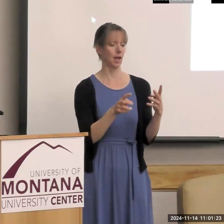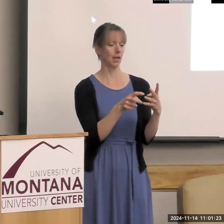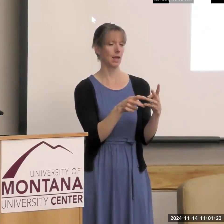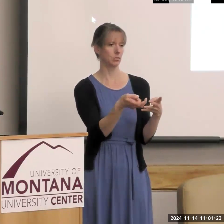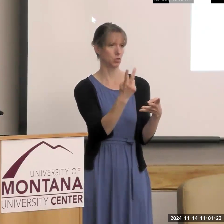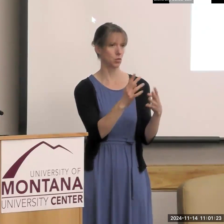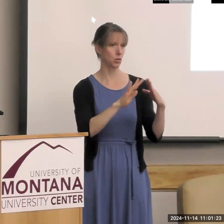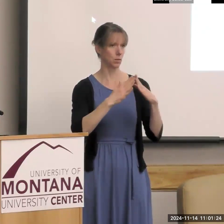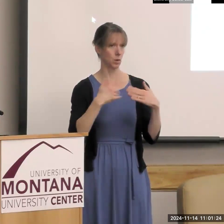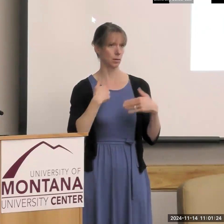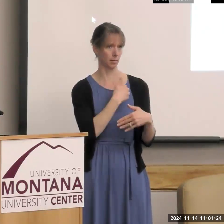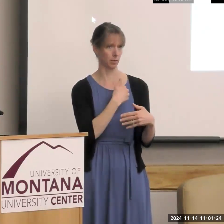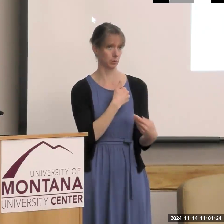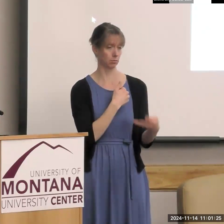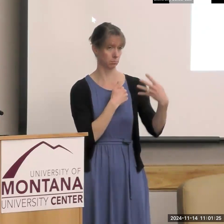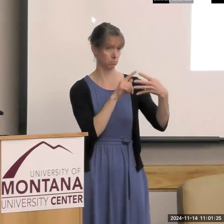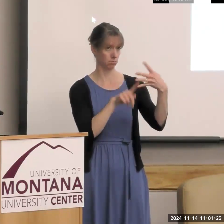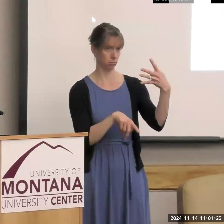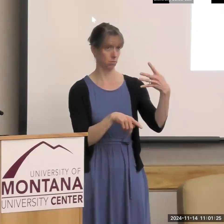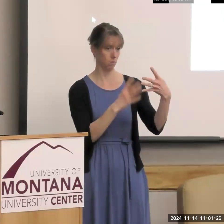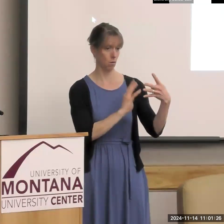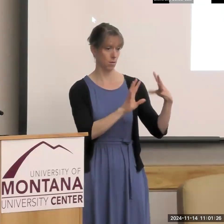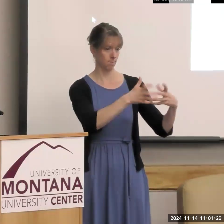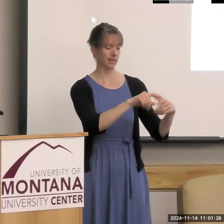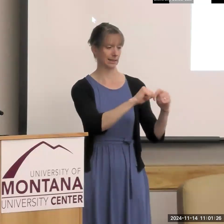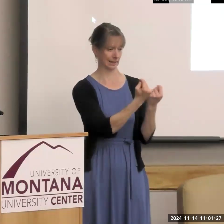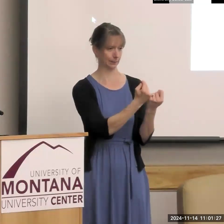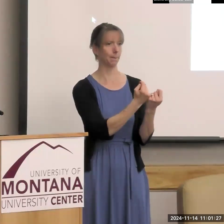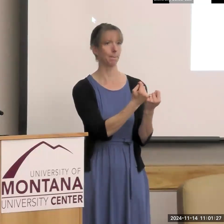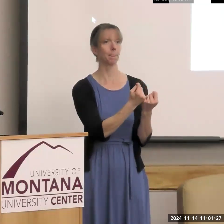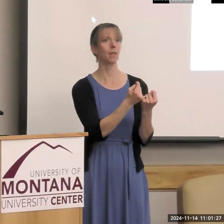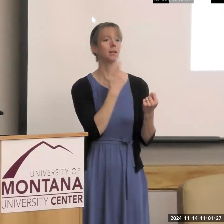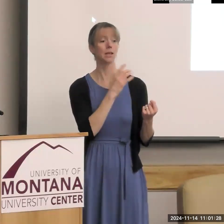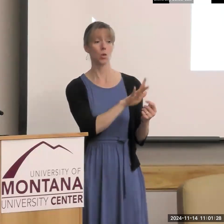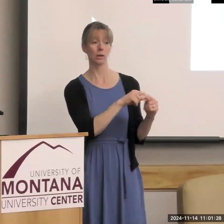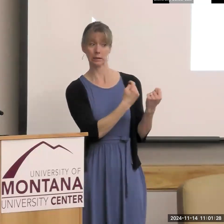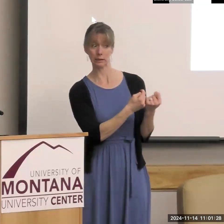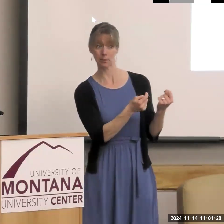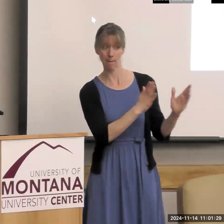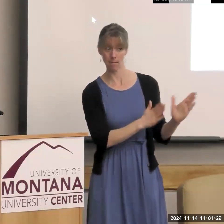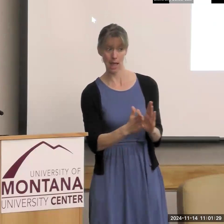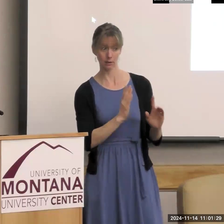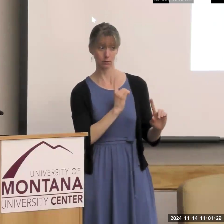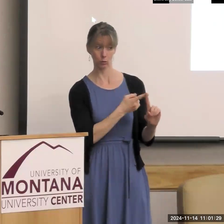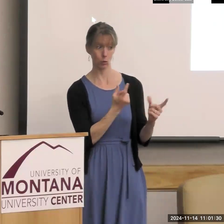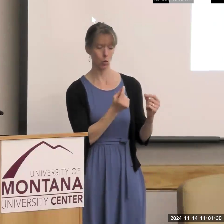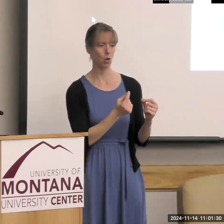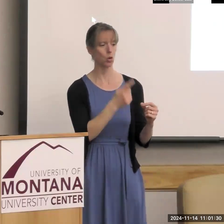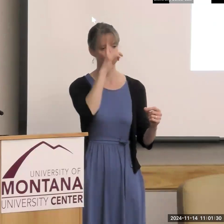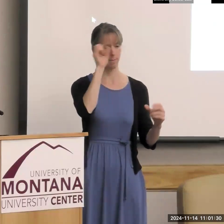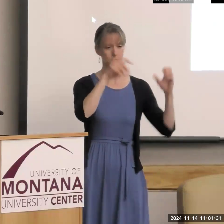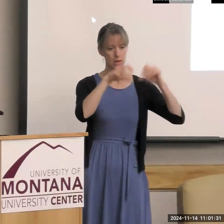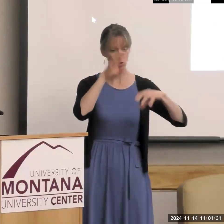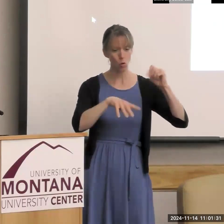members, right? And we told them that the plan for their team was to help brainstorm, come